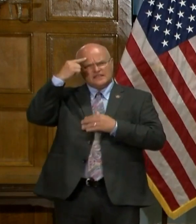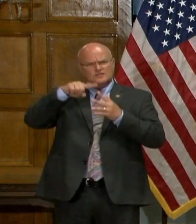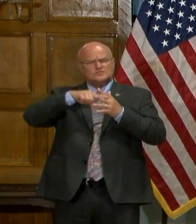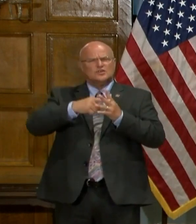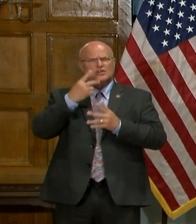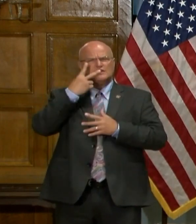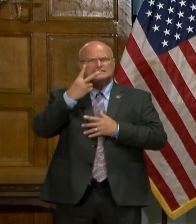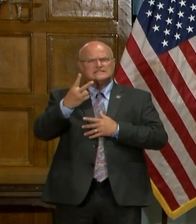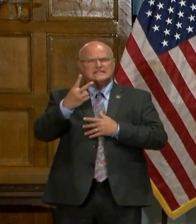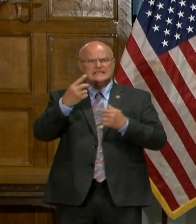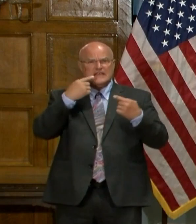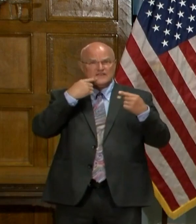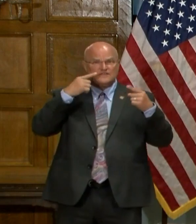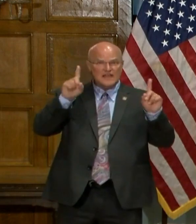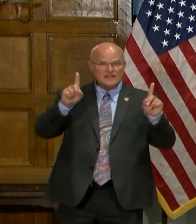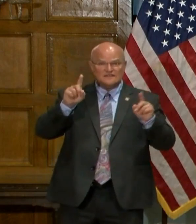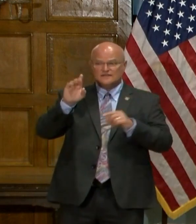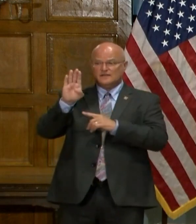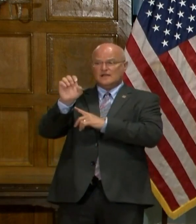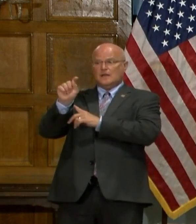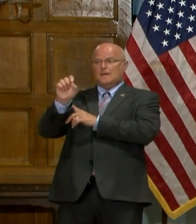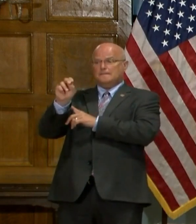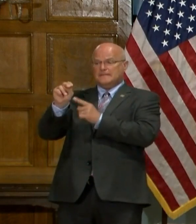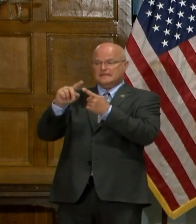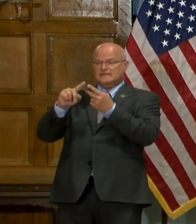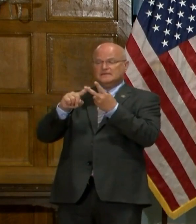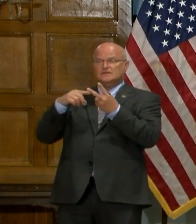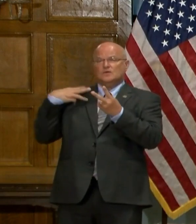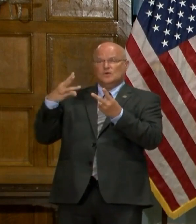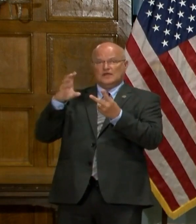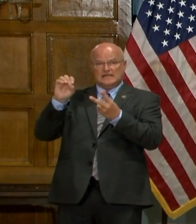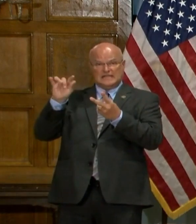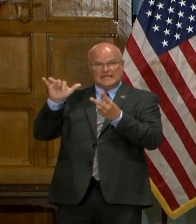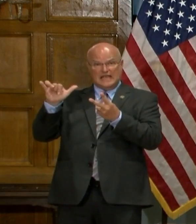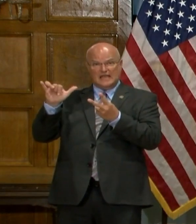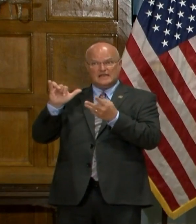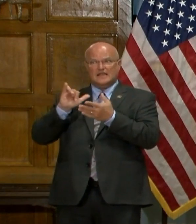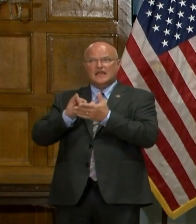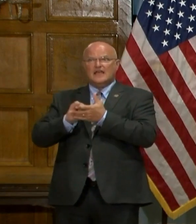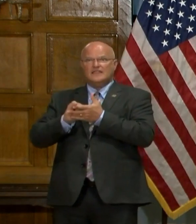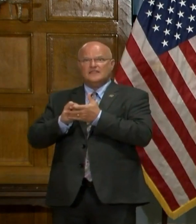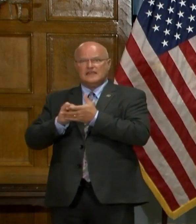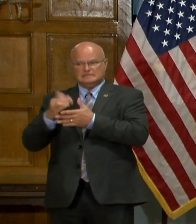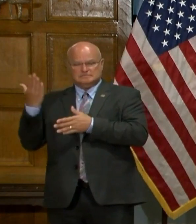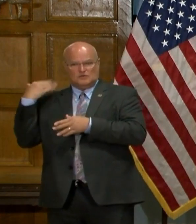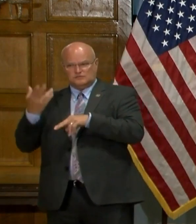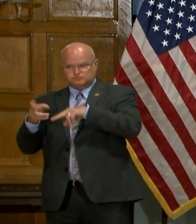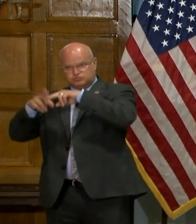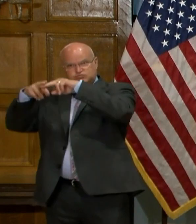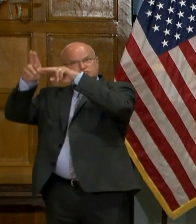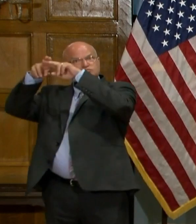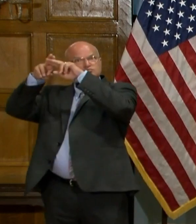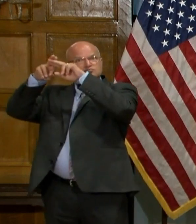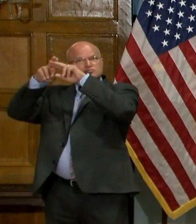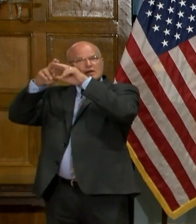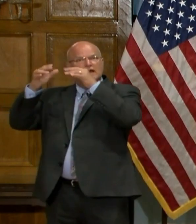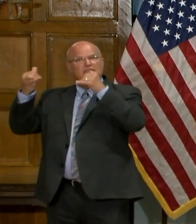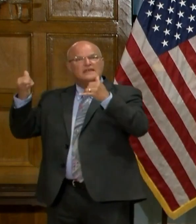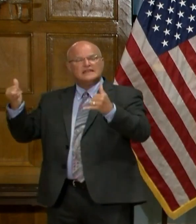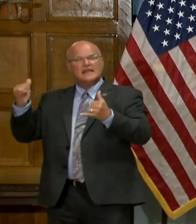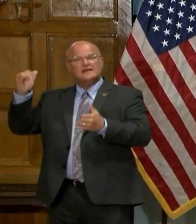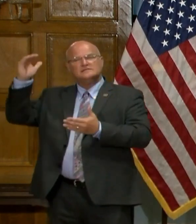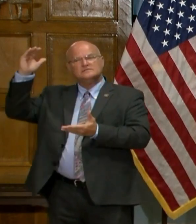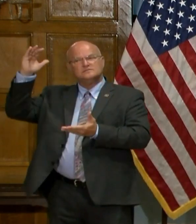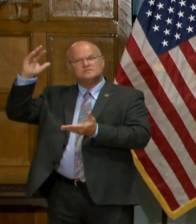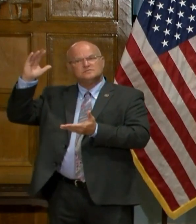to see effectiveness in Washington County. That was dramatic increases in cases that have